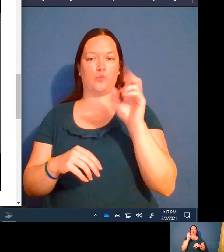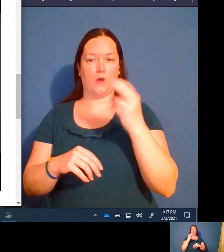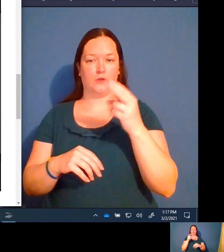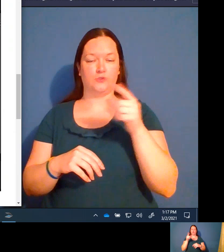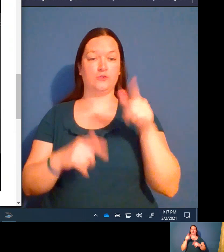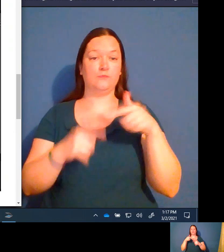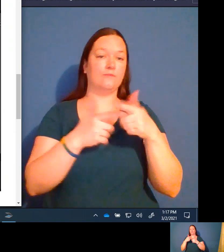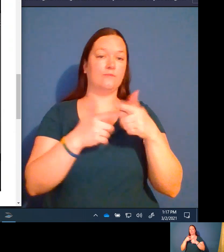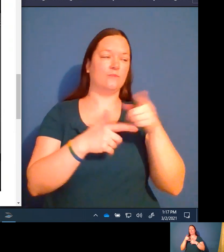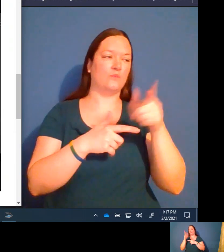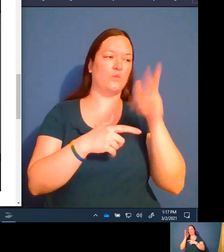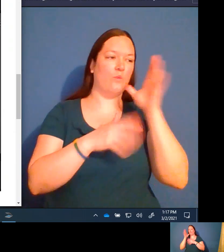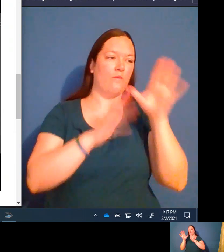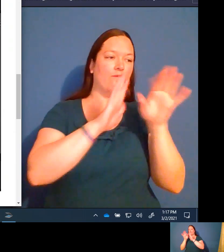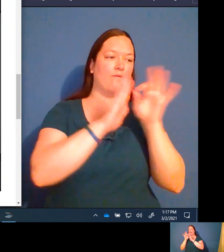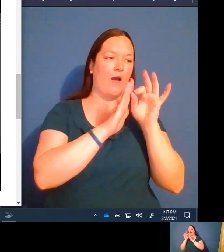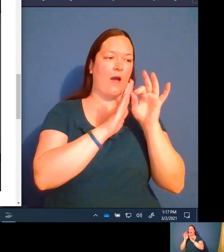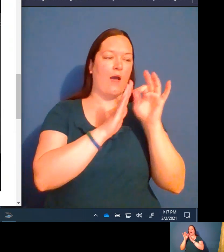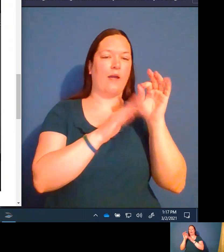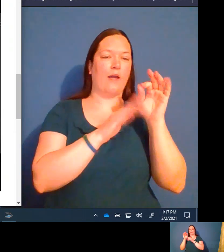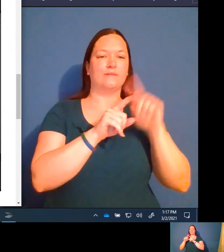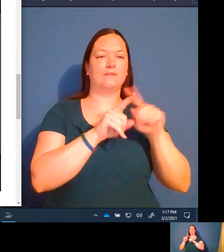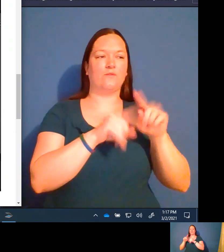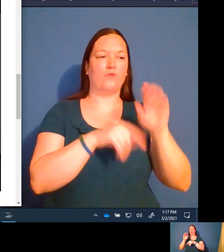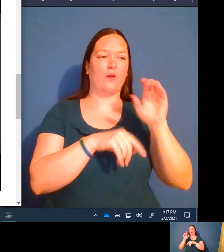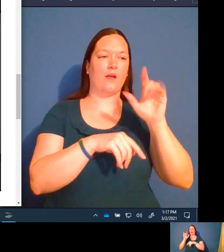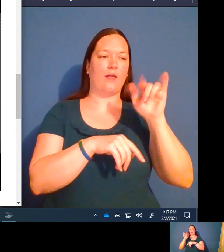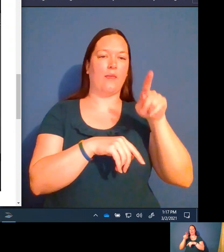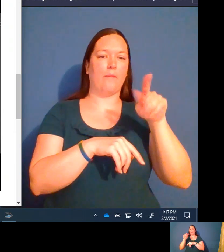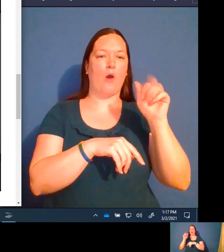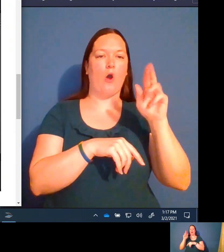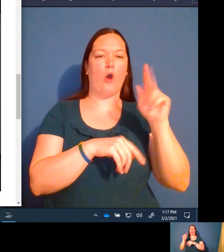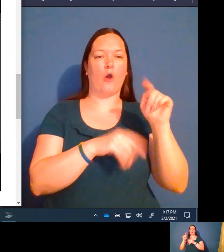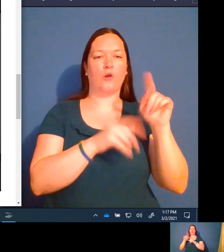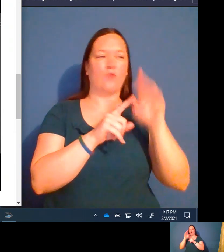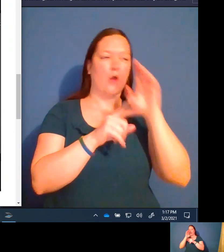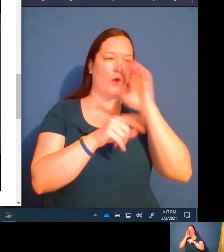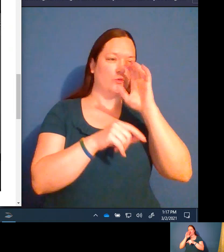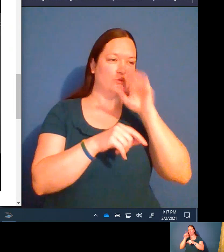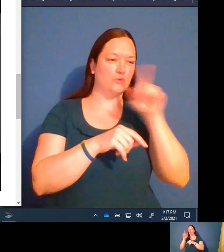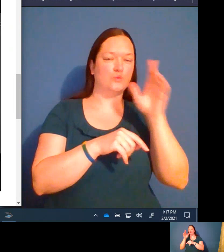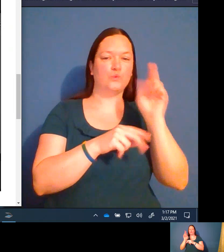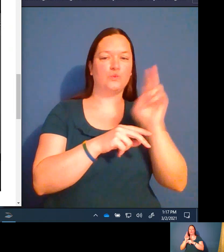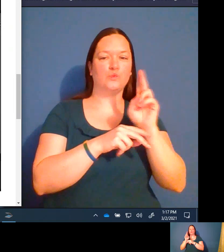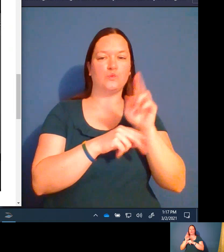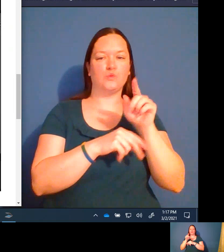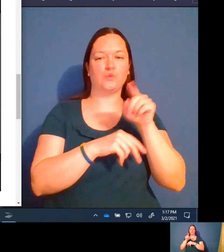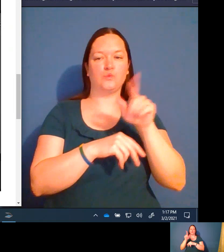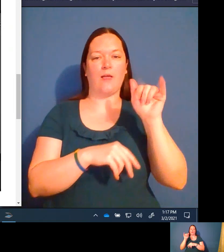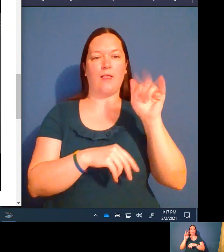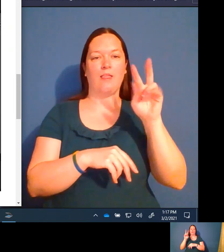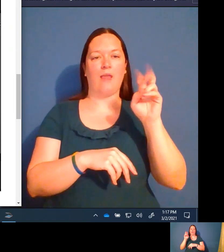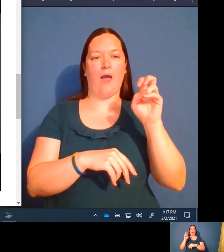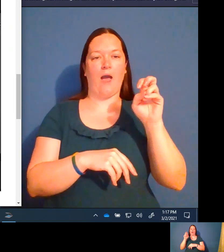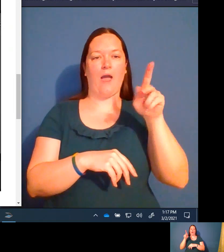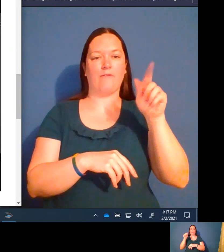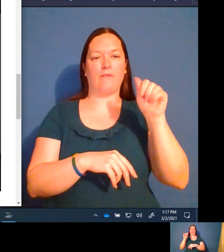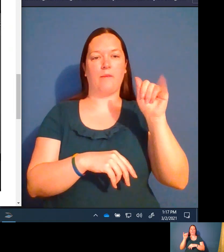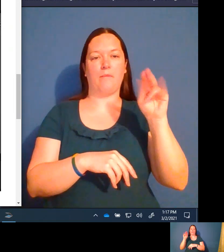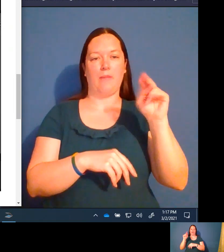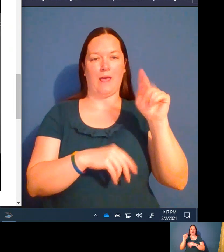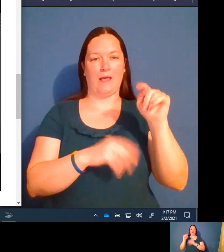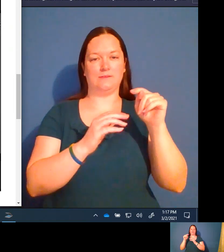art, some cartoon clip art, and we're going to break it apart, and I'm going to show you guys how to use the live paint bucket tool to color those up. Alright,